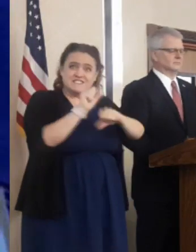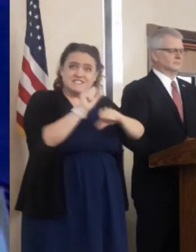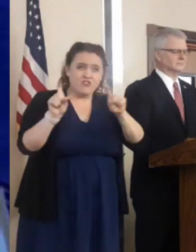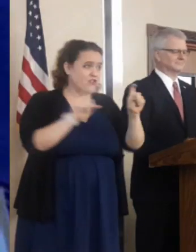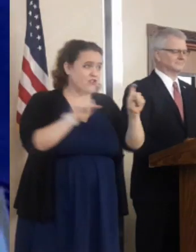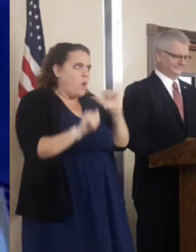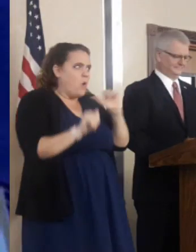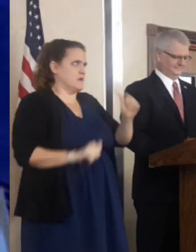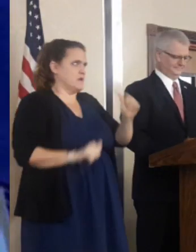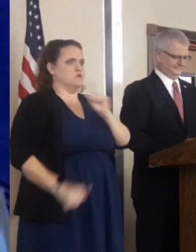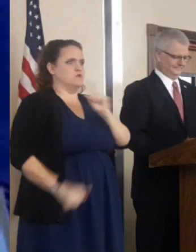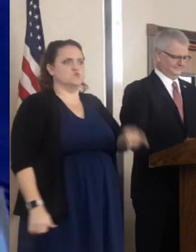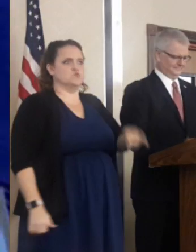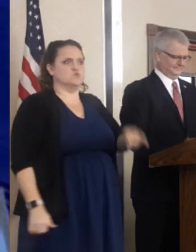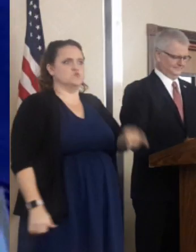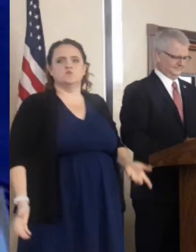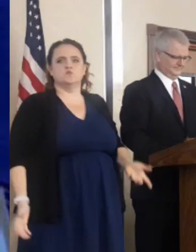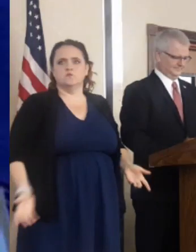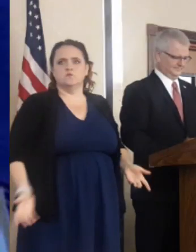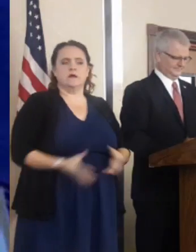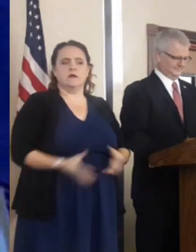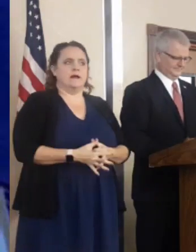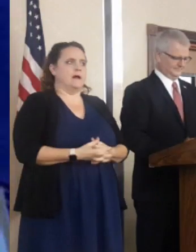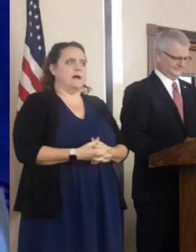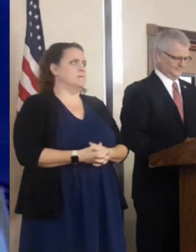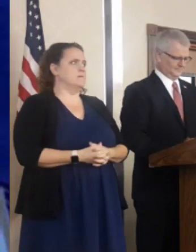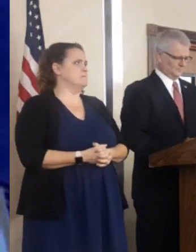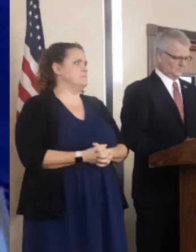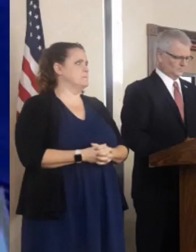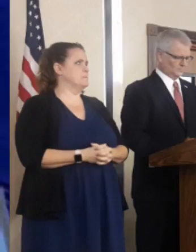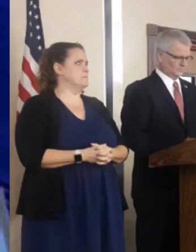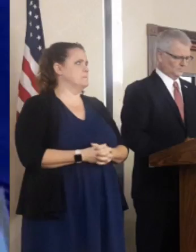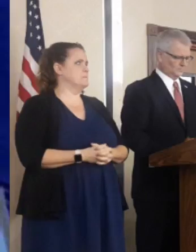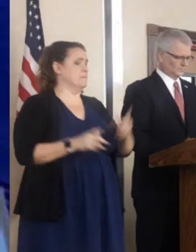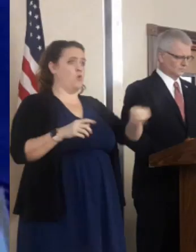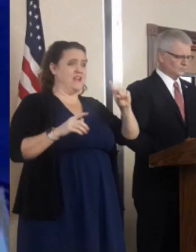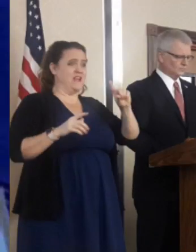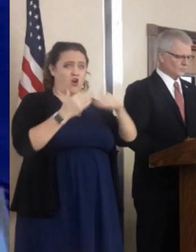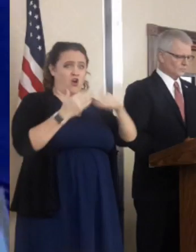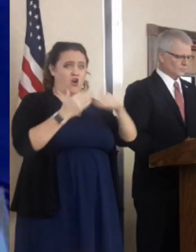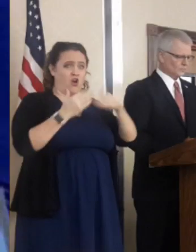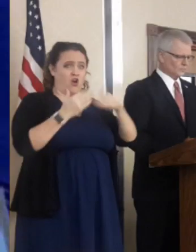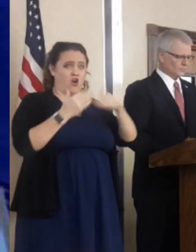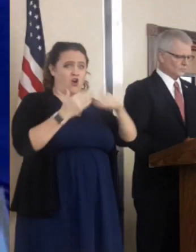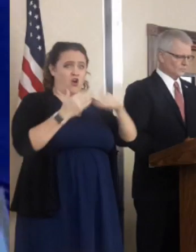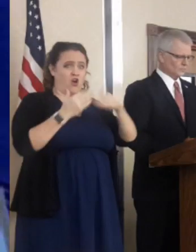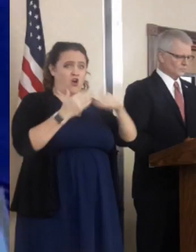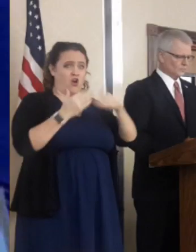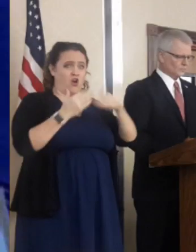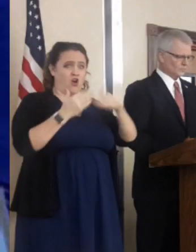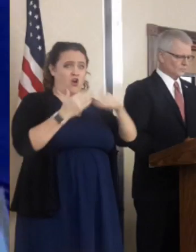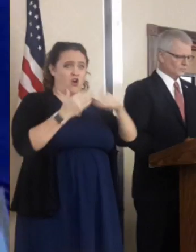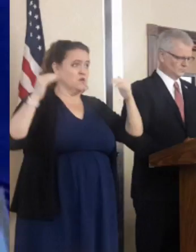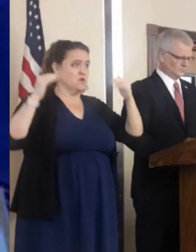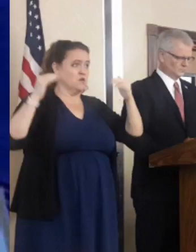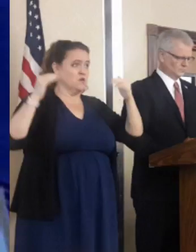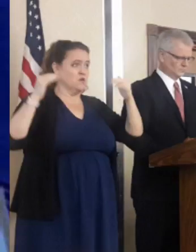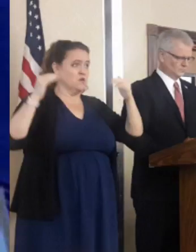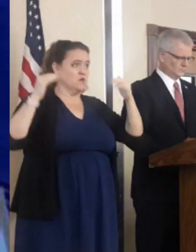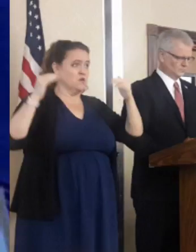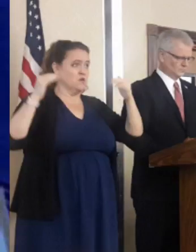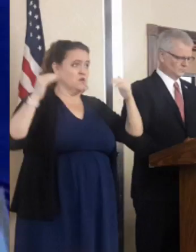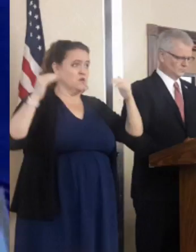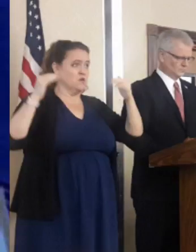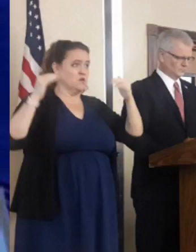reason. I mean, we're all grown-ups. We've all got our integrity at stake with absolutely everything